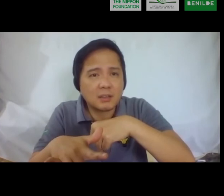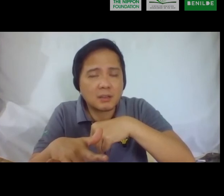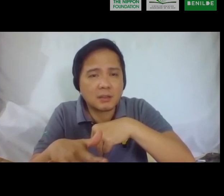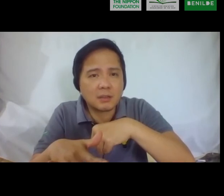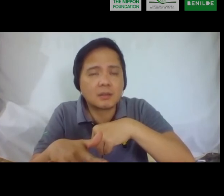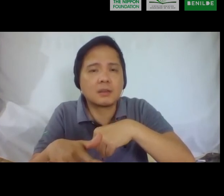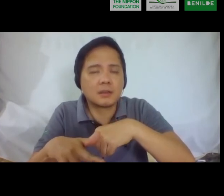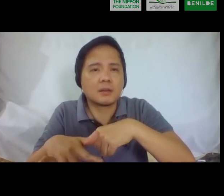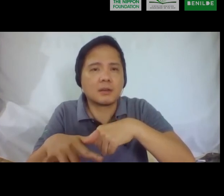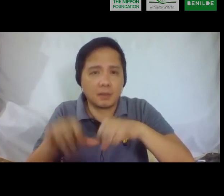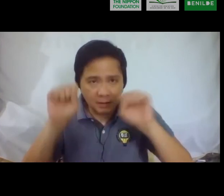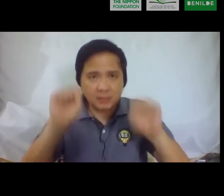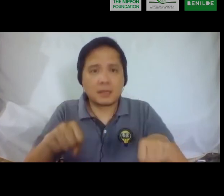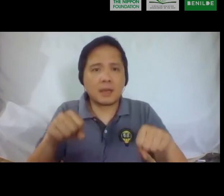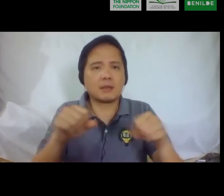discuss.